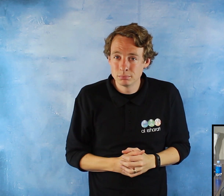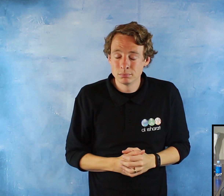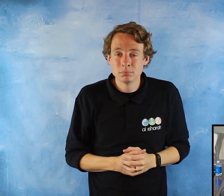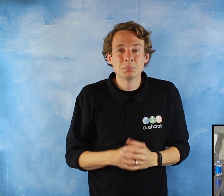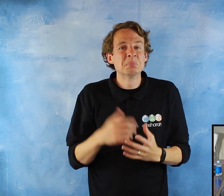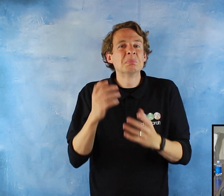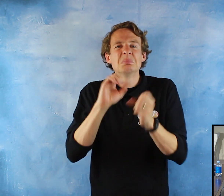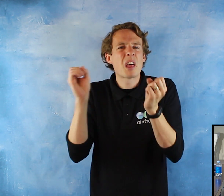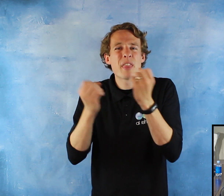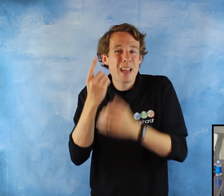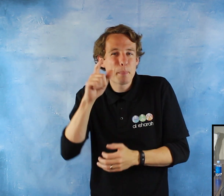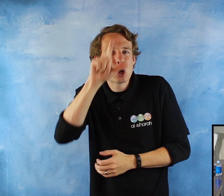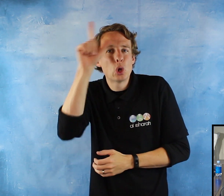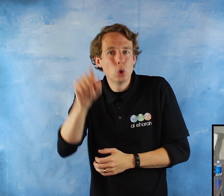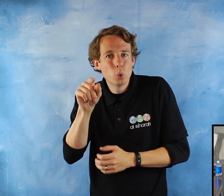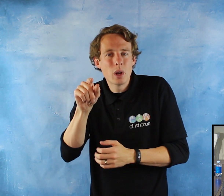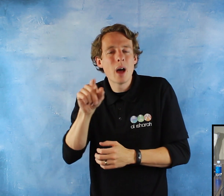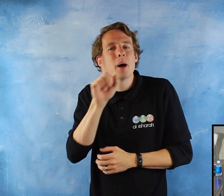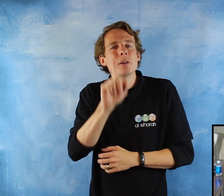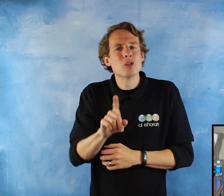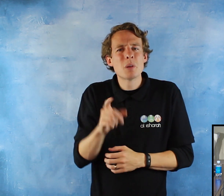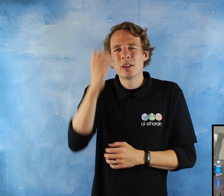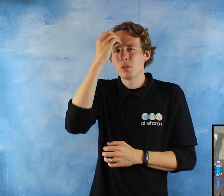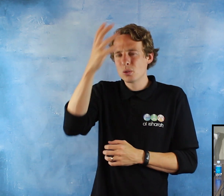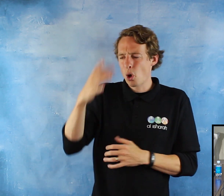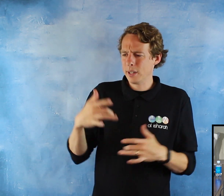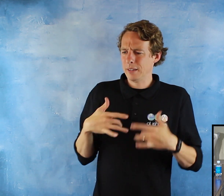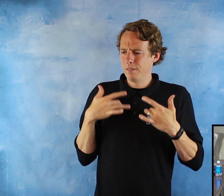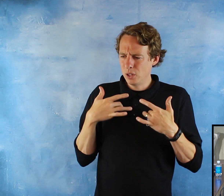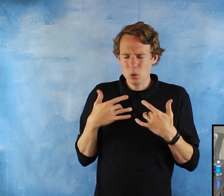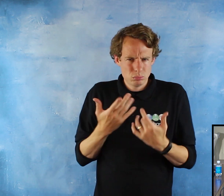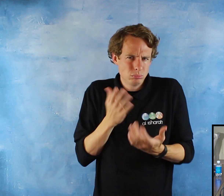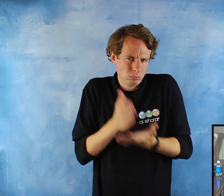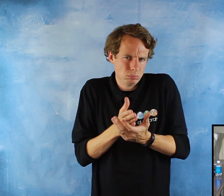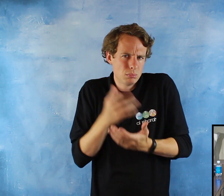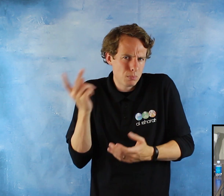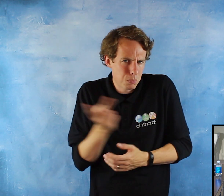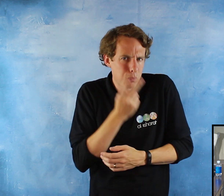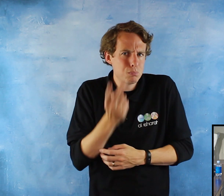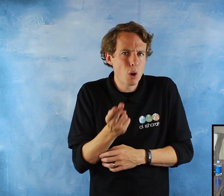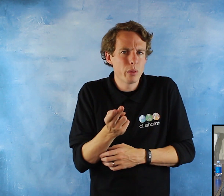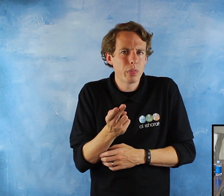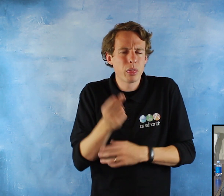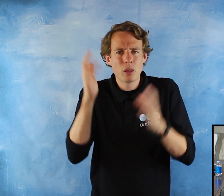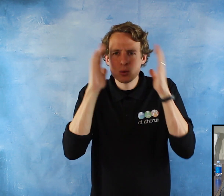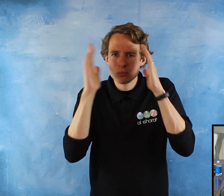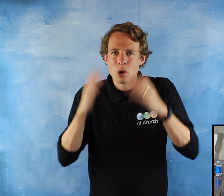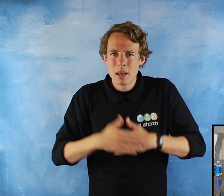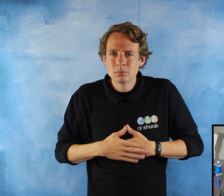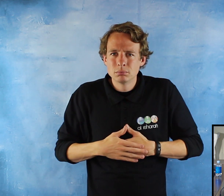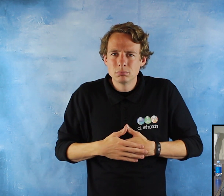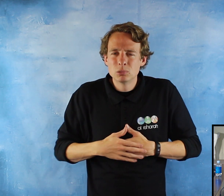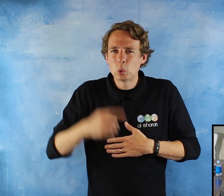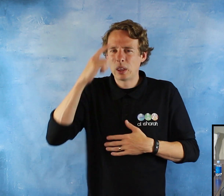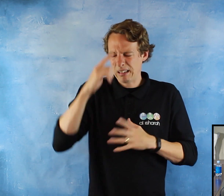and he said in this hadith generally about both, so lunar eclipse salah could be also prayed. How to pray? Is the ordinary 2 rakah